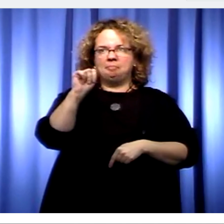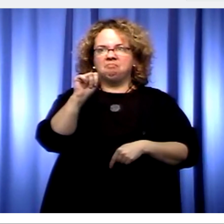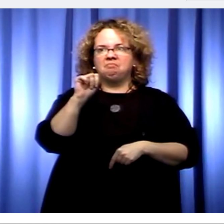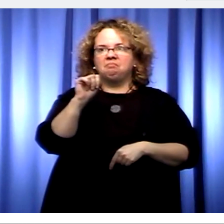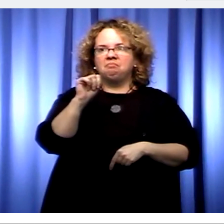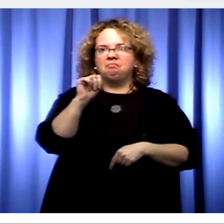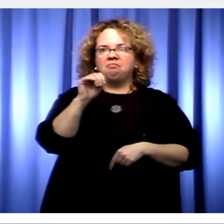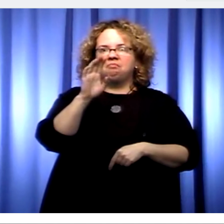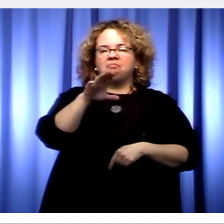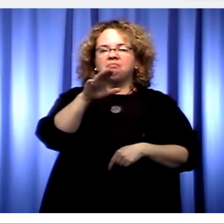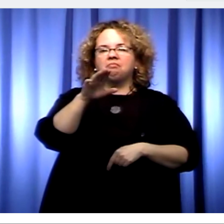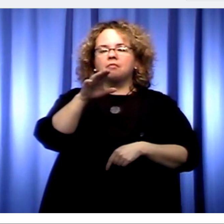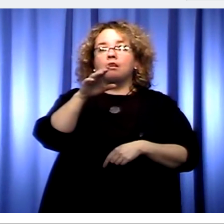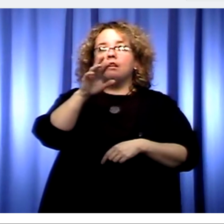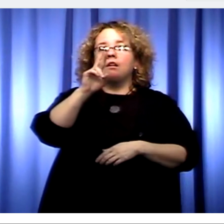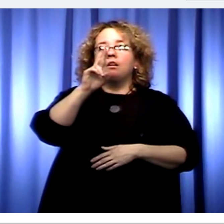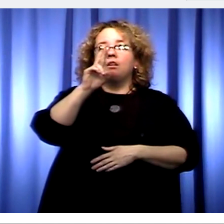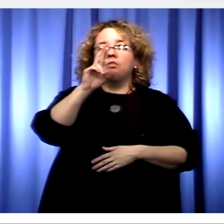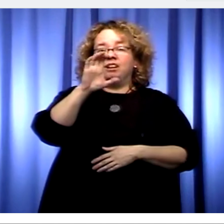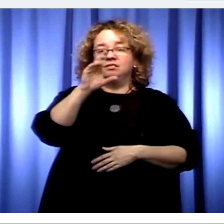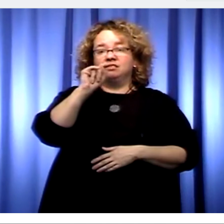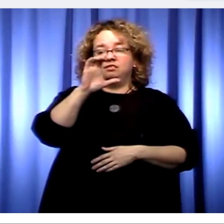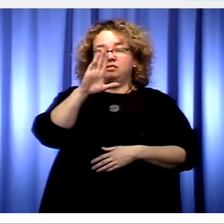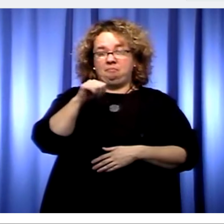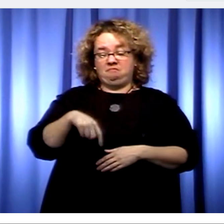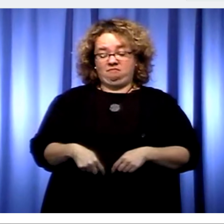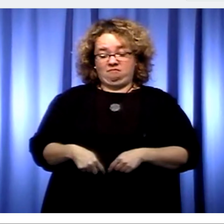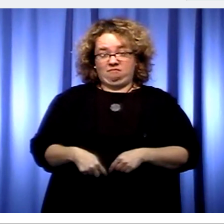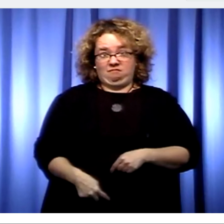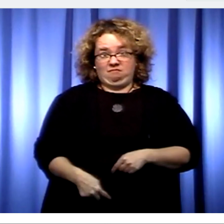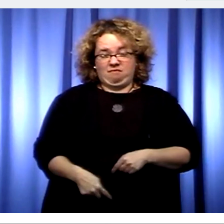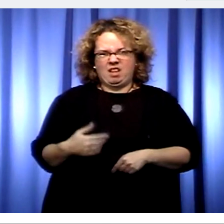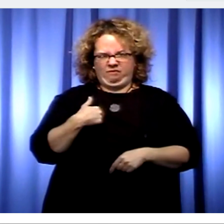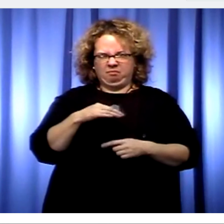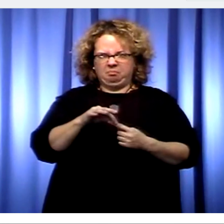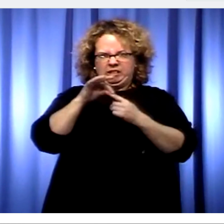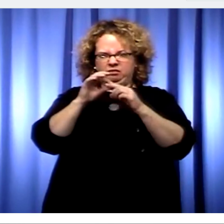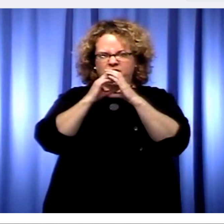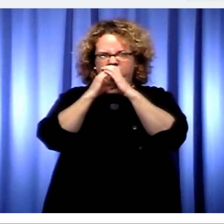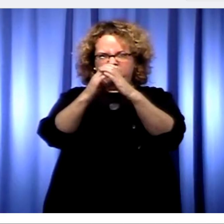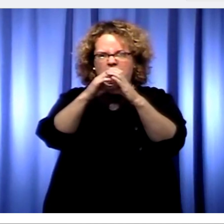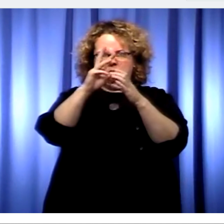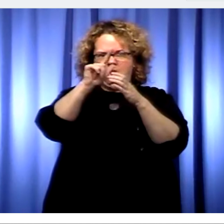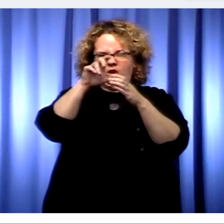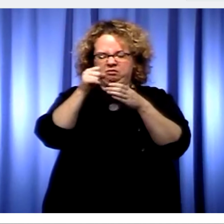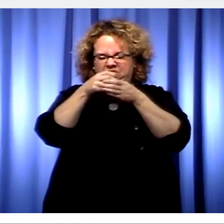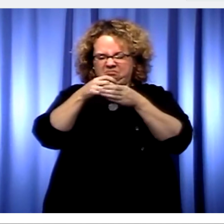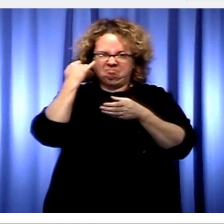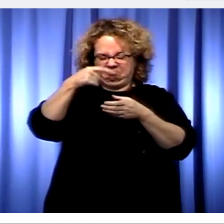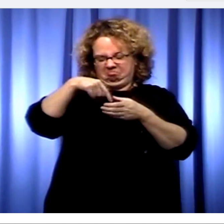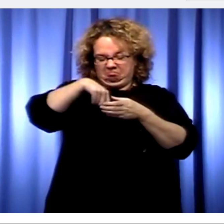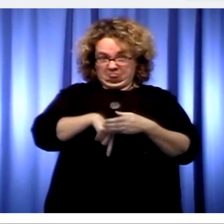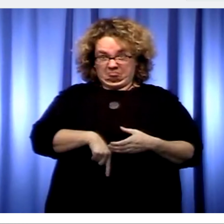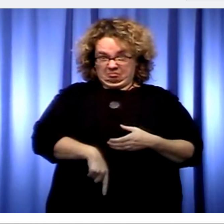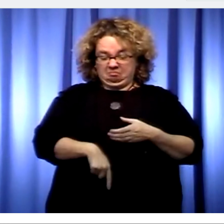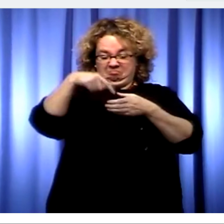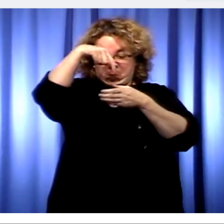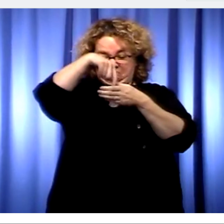side, across, and then down the left side of the body to the S shape, and then where it starts collecting in the rectum, which is